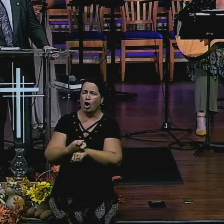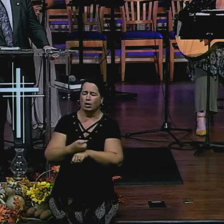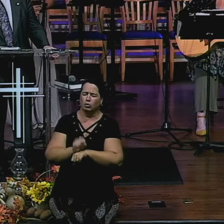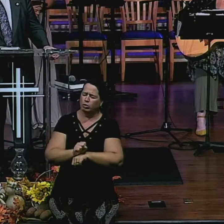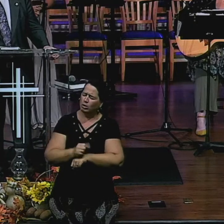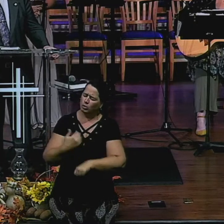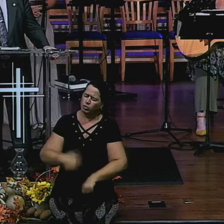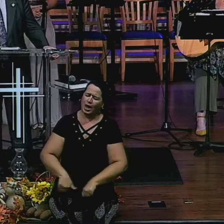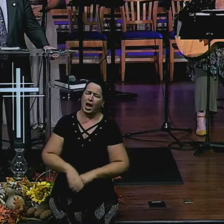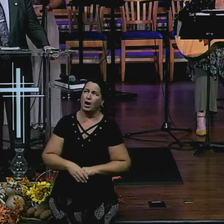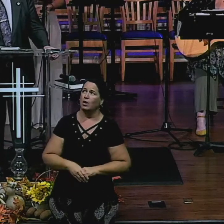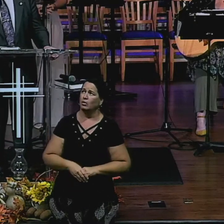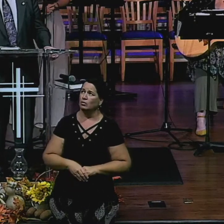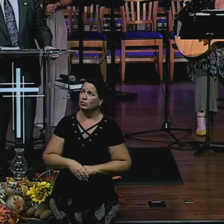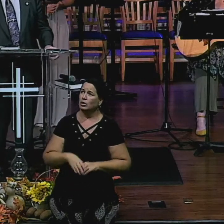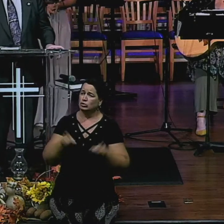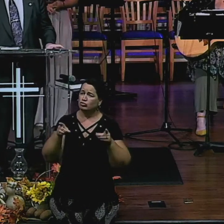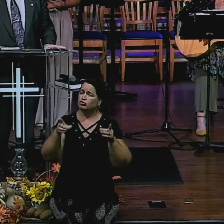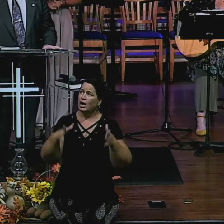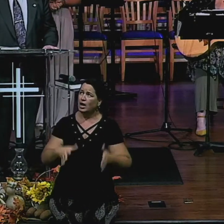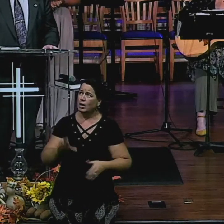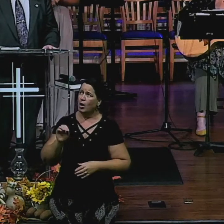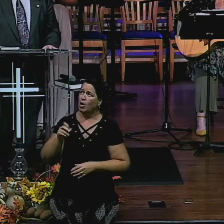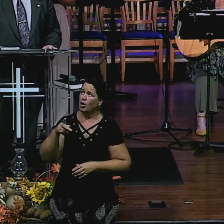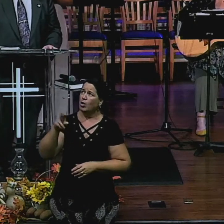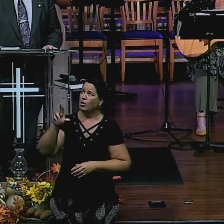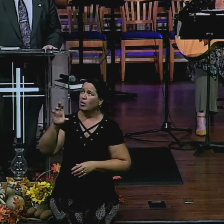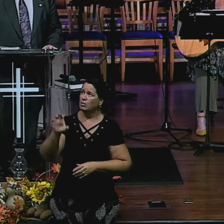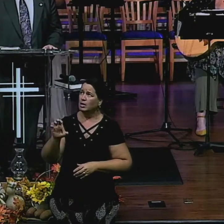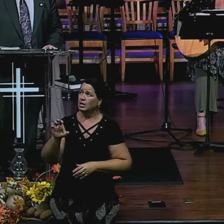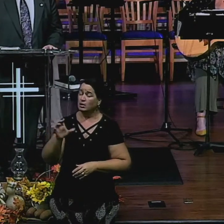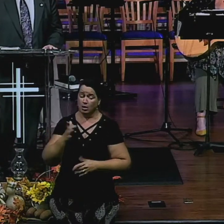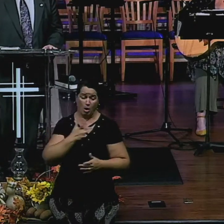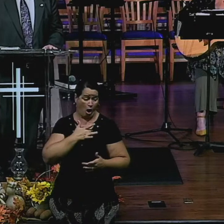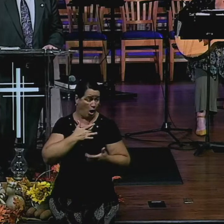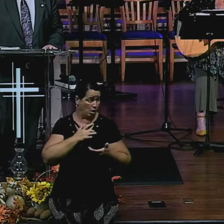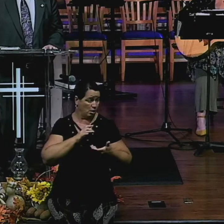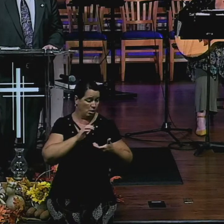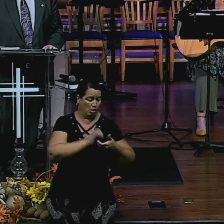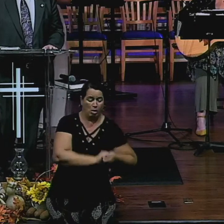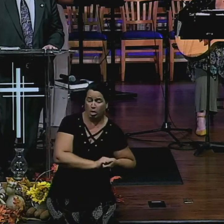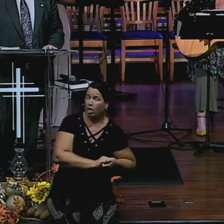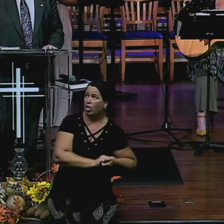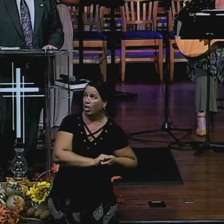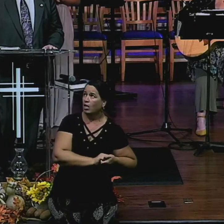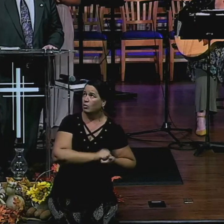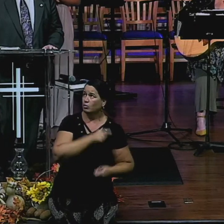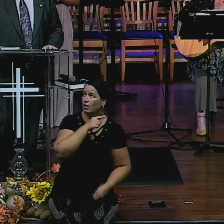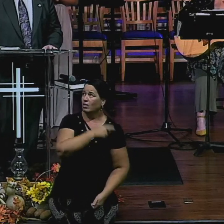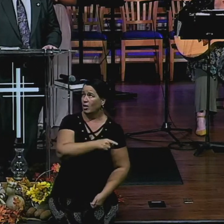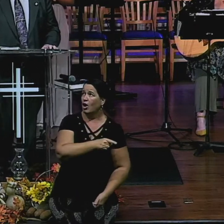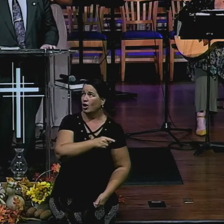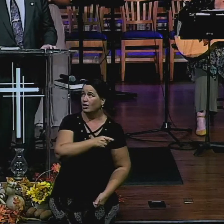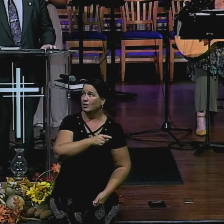us hearts of compassion. Give us hearts of partnership with her and the other volunteers at OPRC. May the 5th be a great